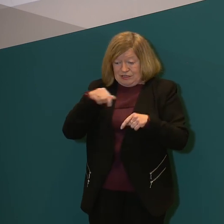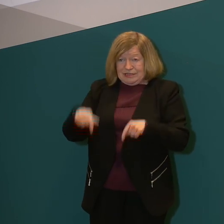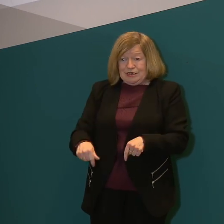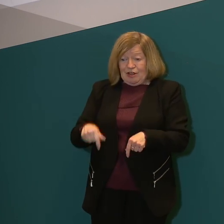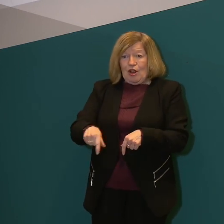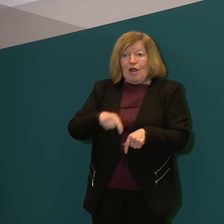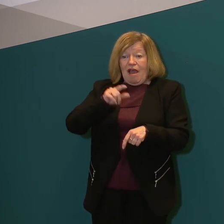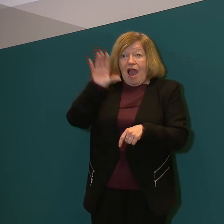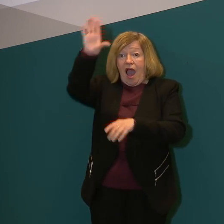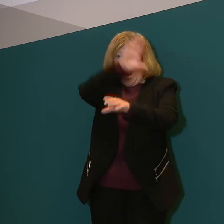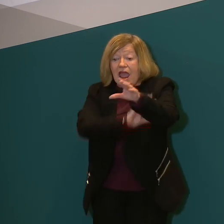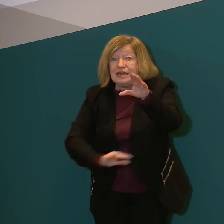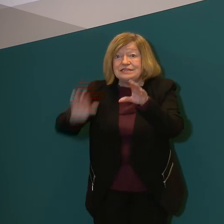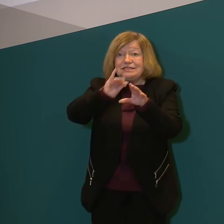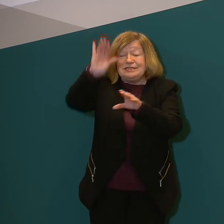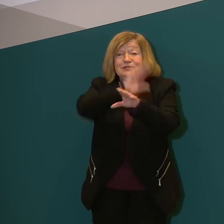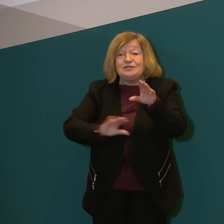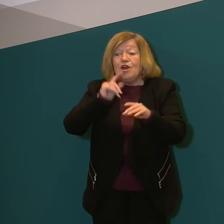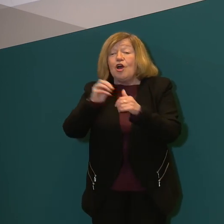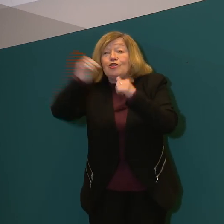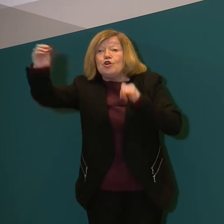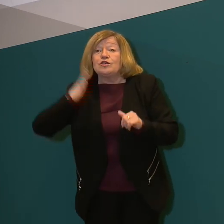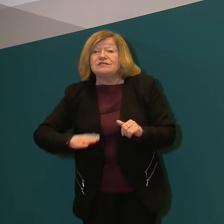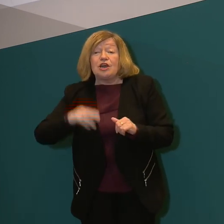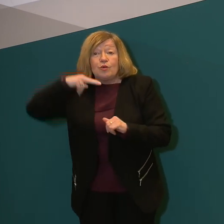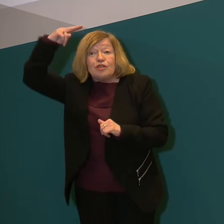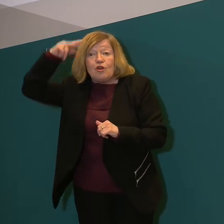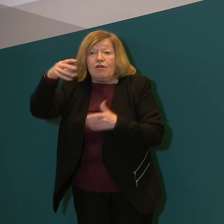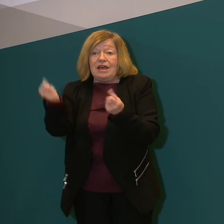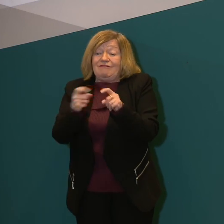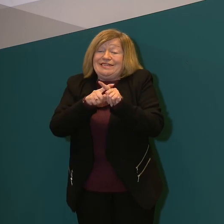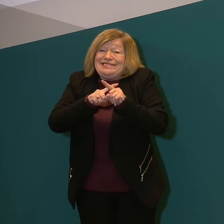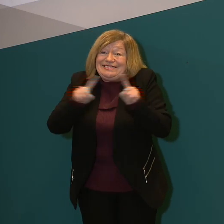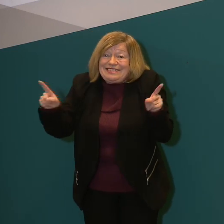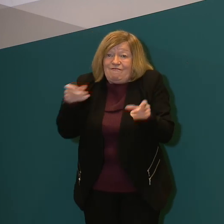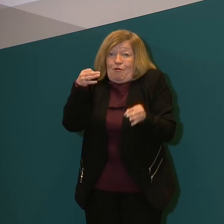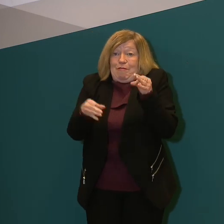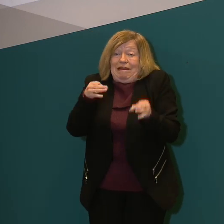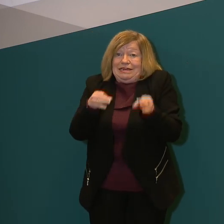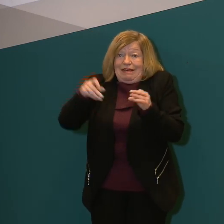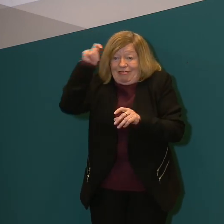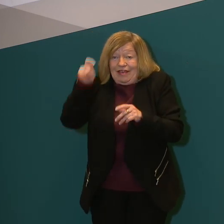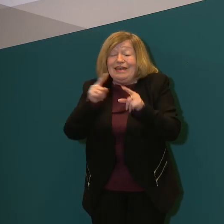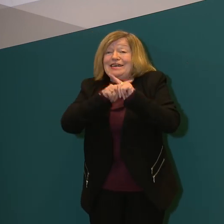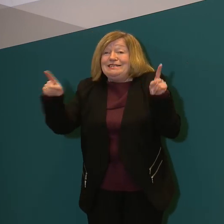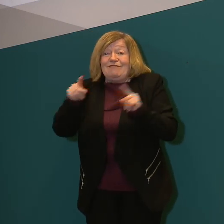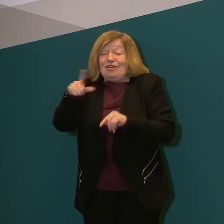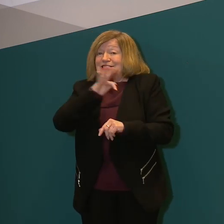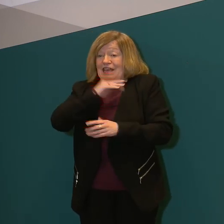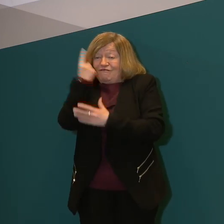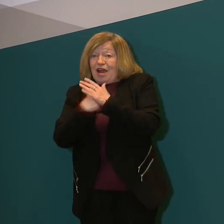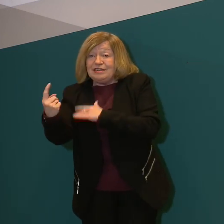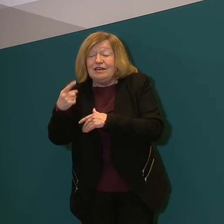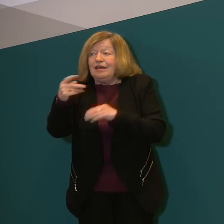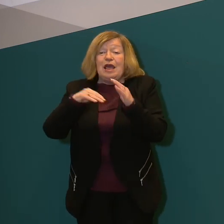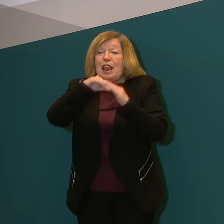as well, where on the other side of the border with the north, you've got a different political philosophy, you've got different periods of self-isolation, you've